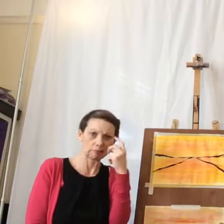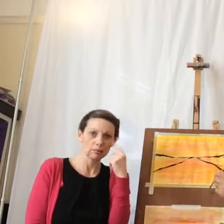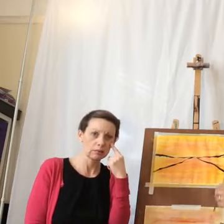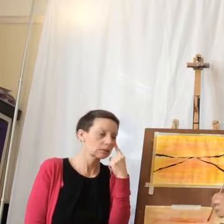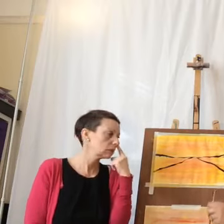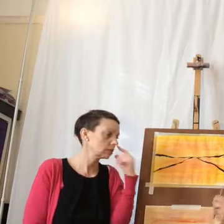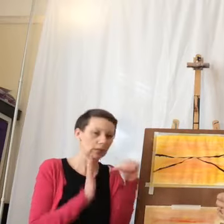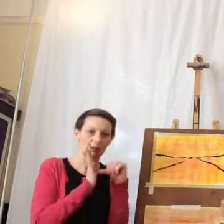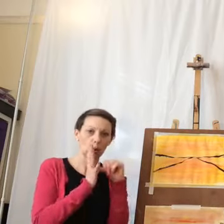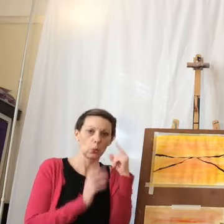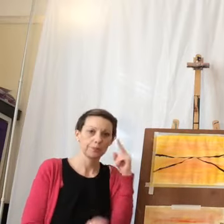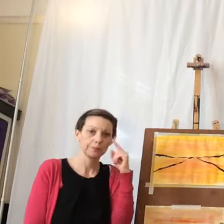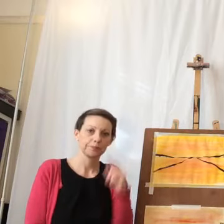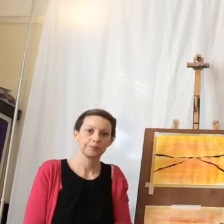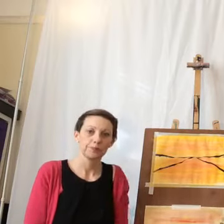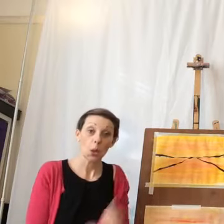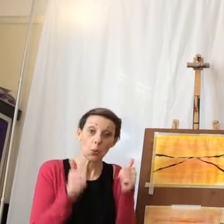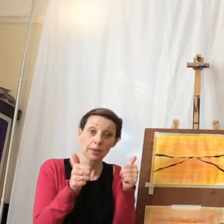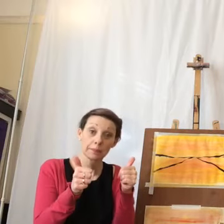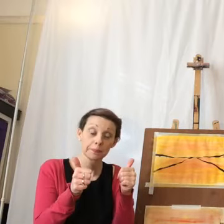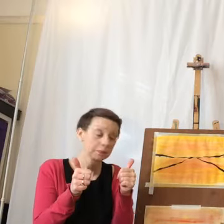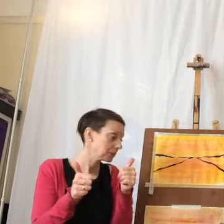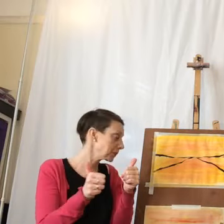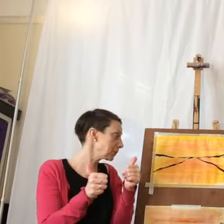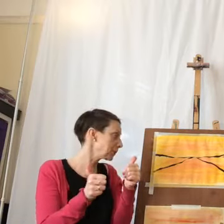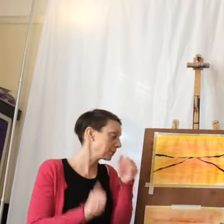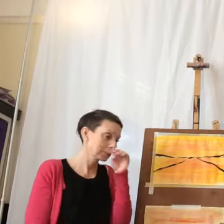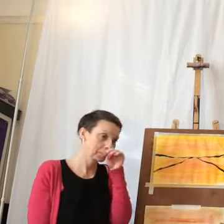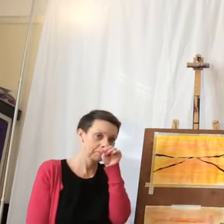Right, got that?